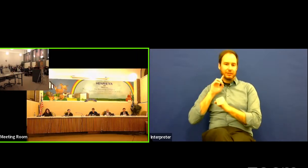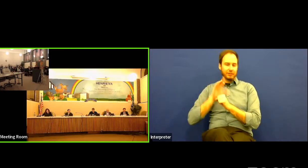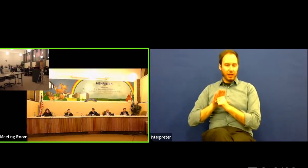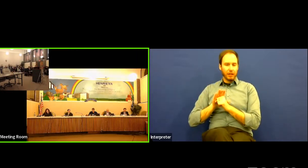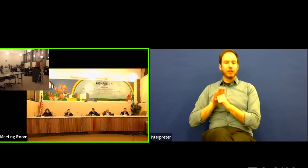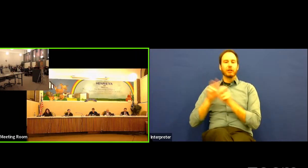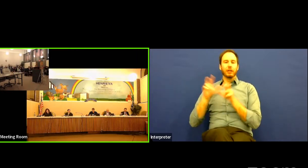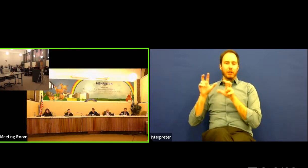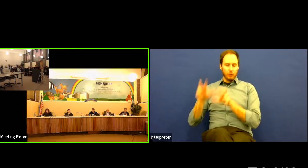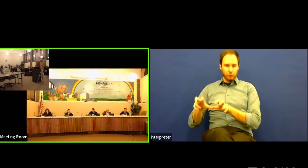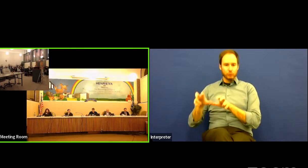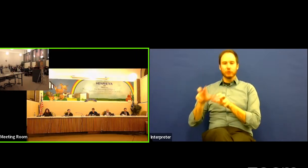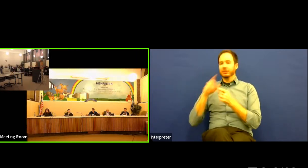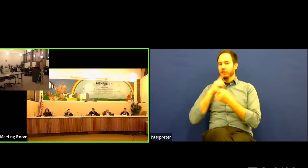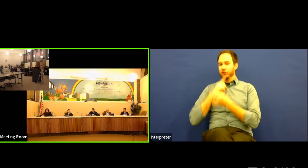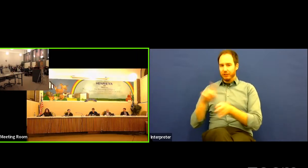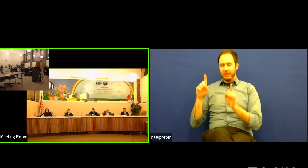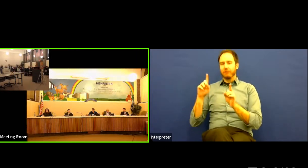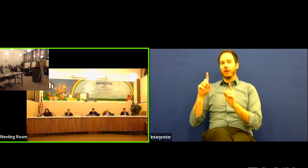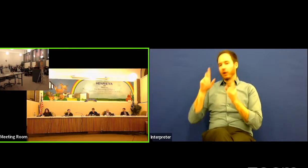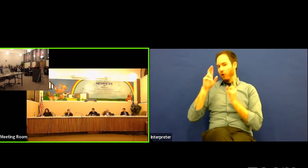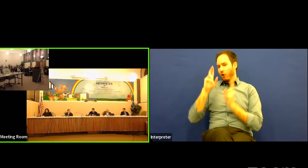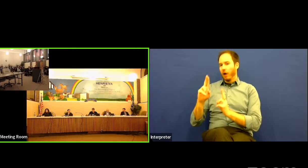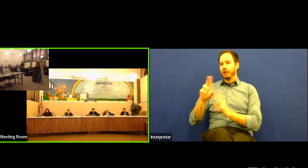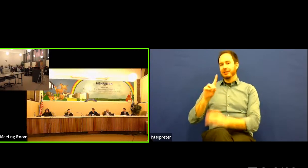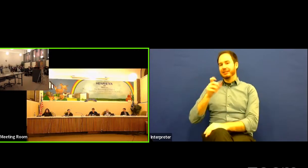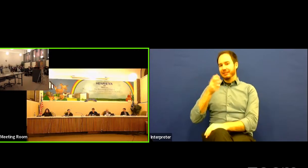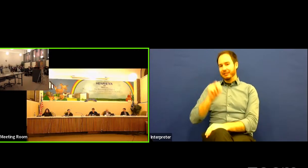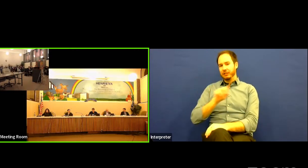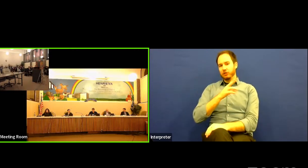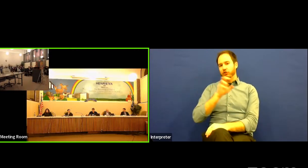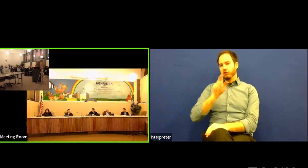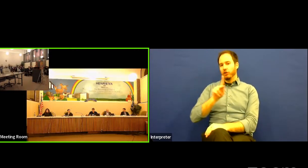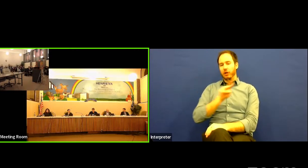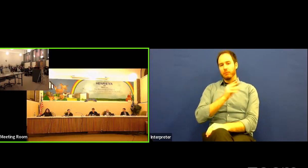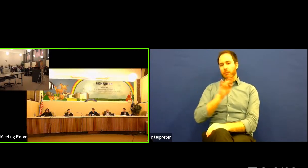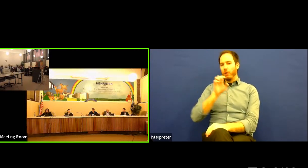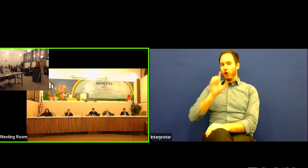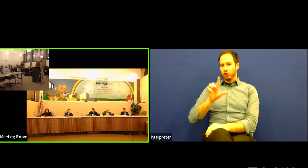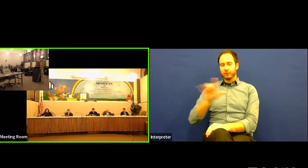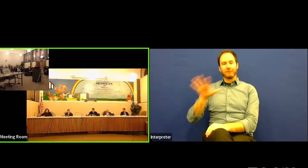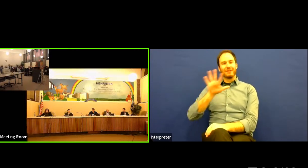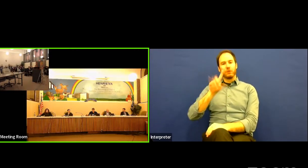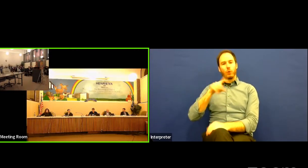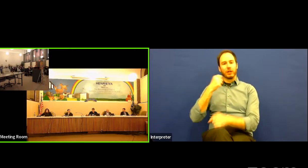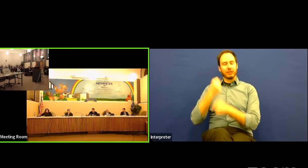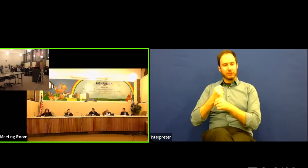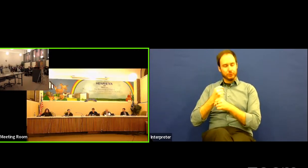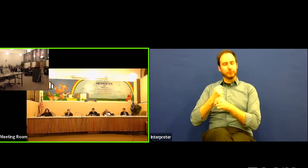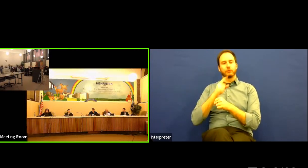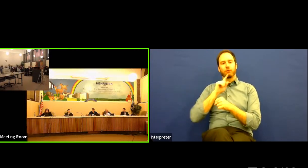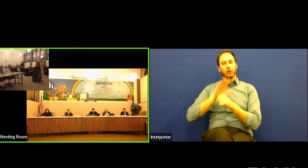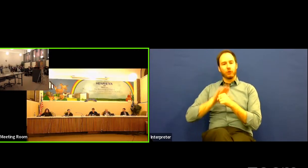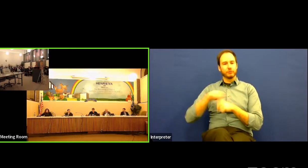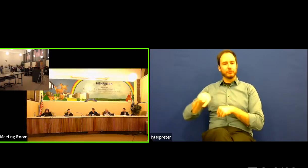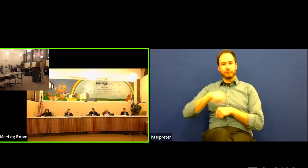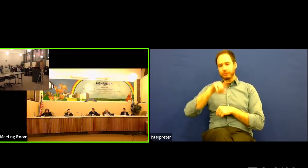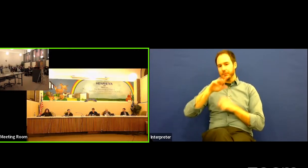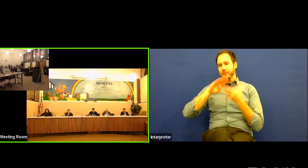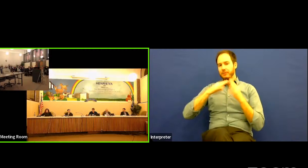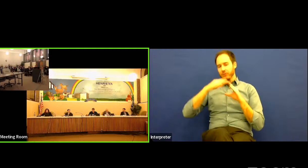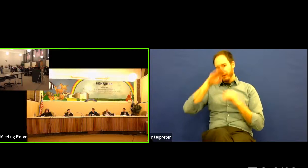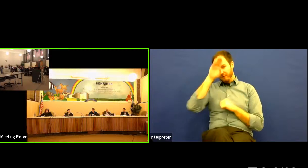dedication, contributions, achievement, and honor of Dean Chuck Marshall for his 51 years of service to the town's fire